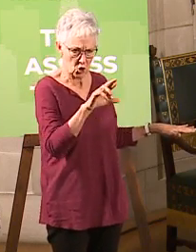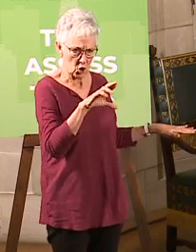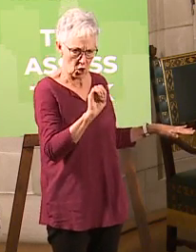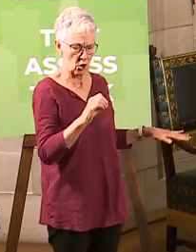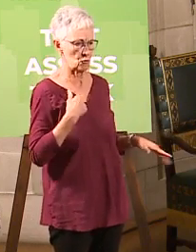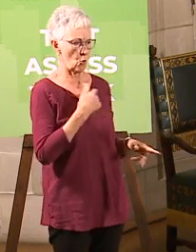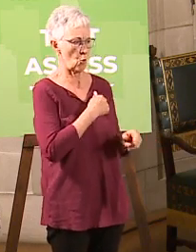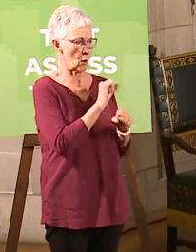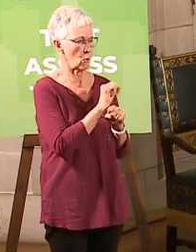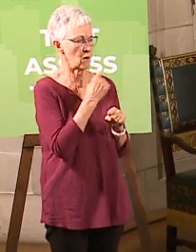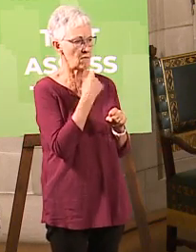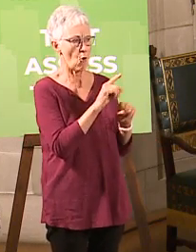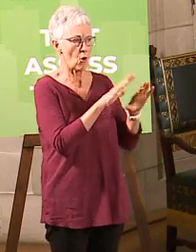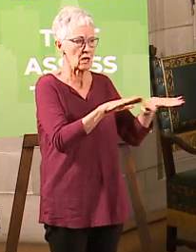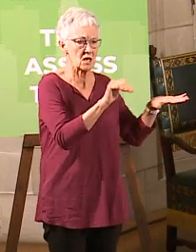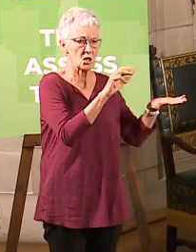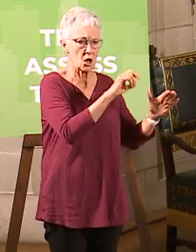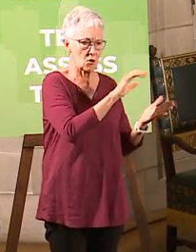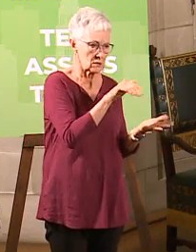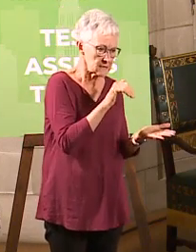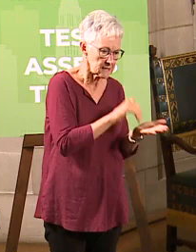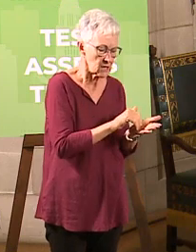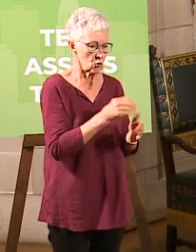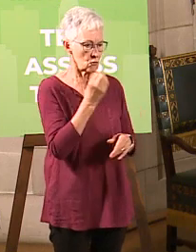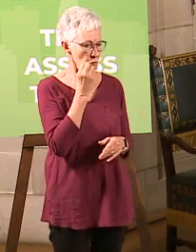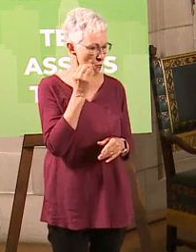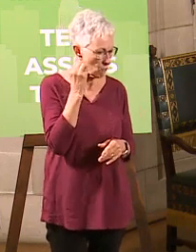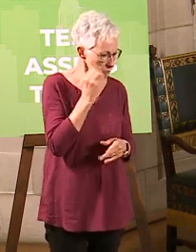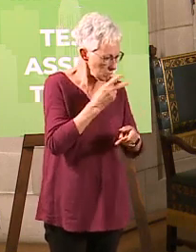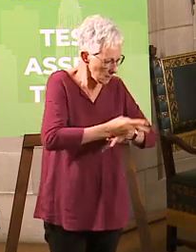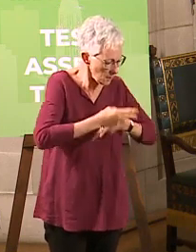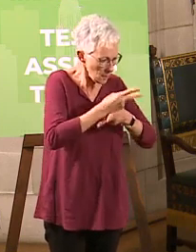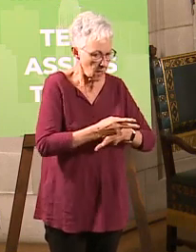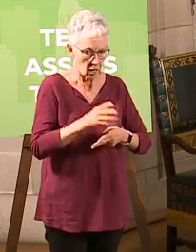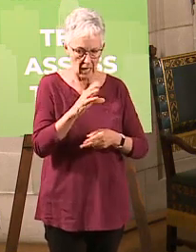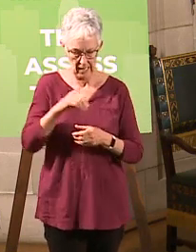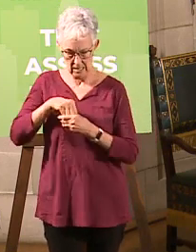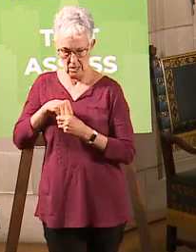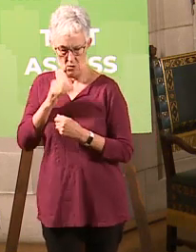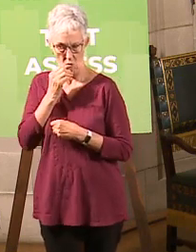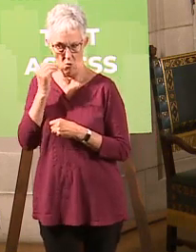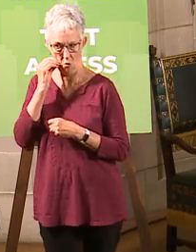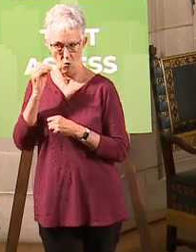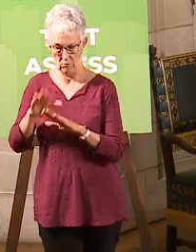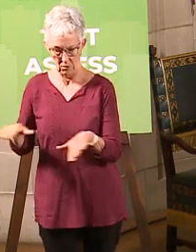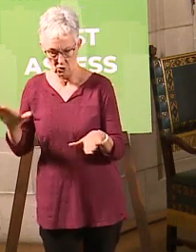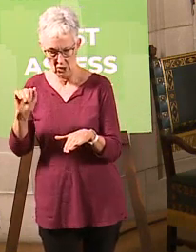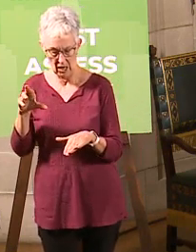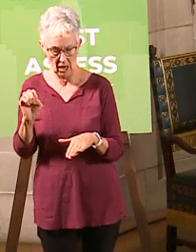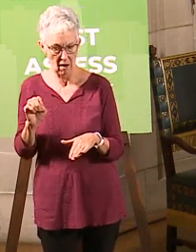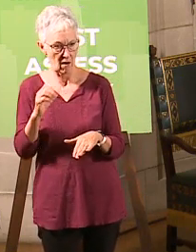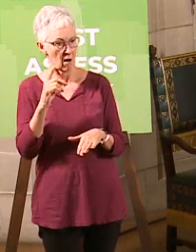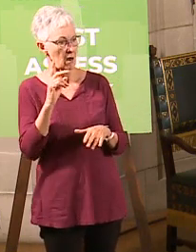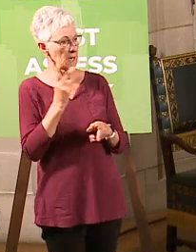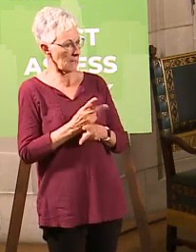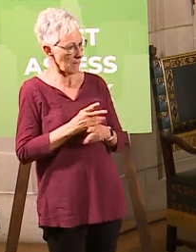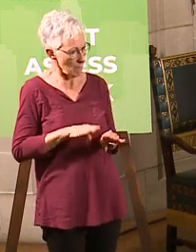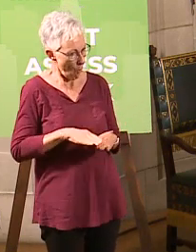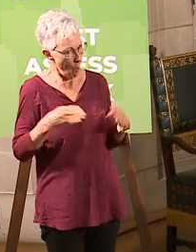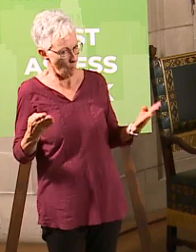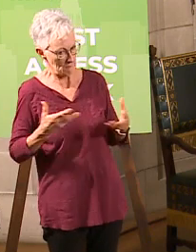was closed. Children and Family Services is working to ensure child care is available to families during this pandemic